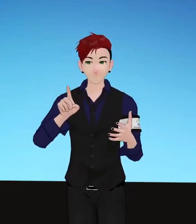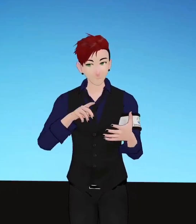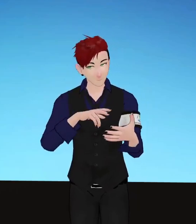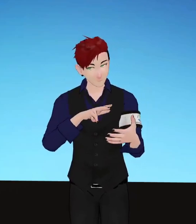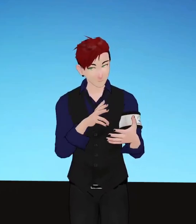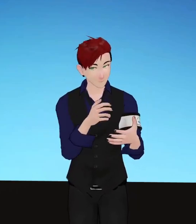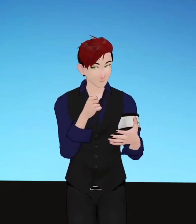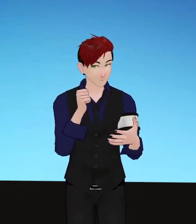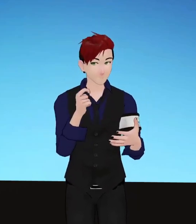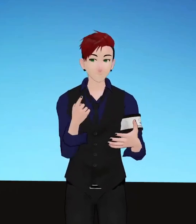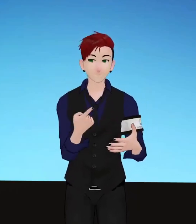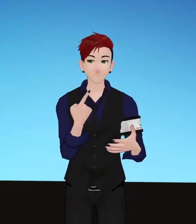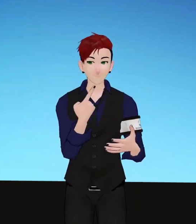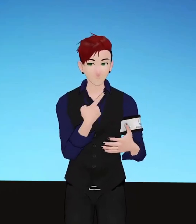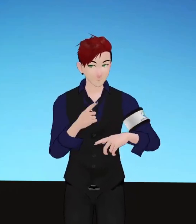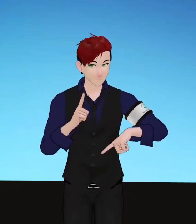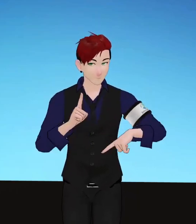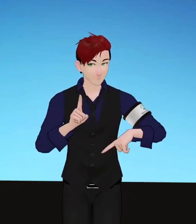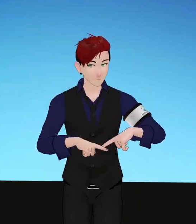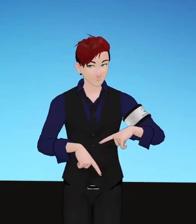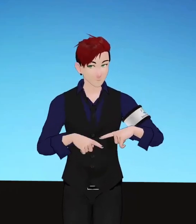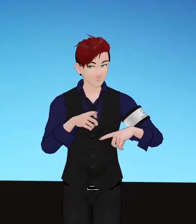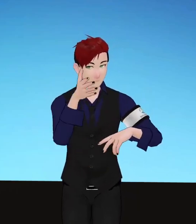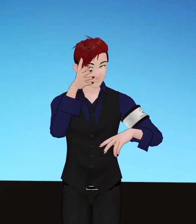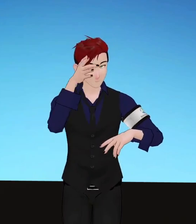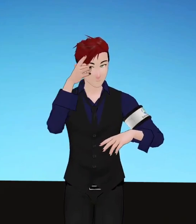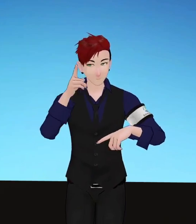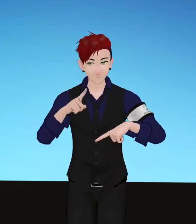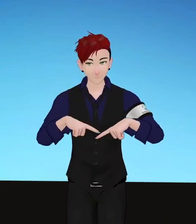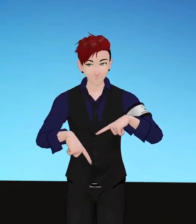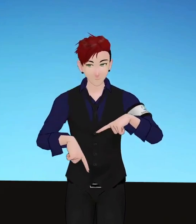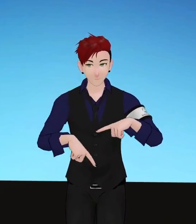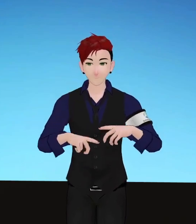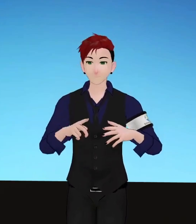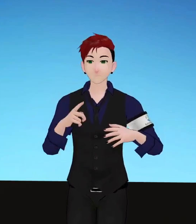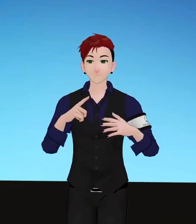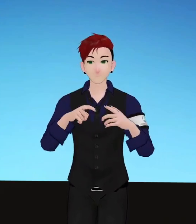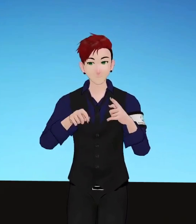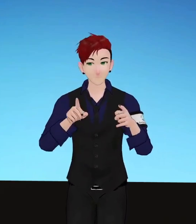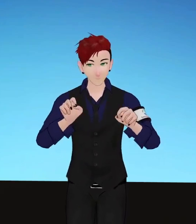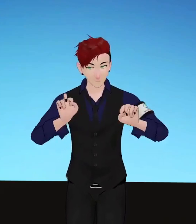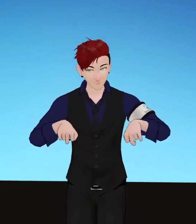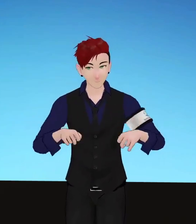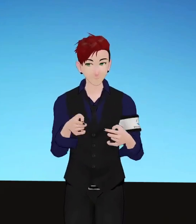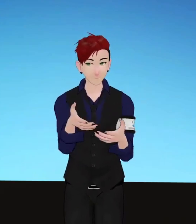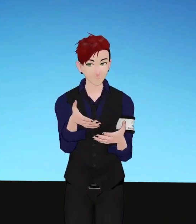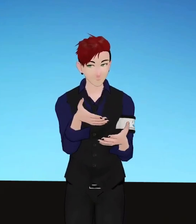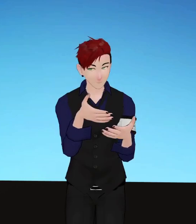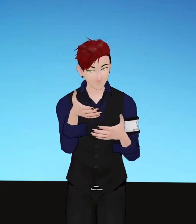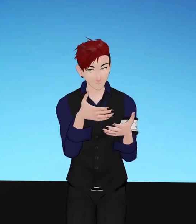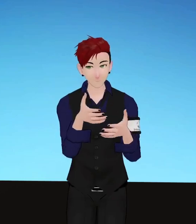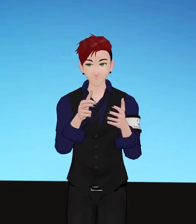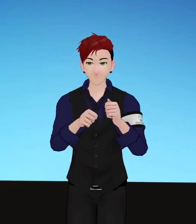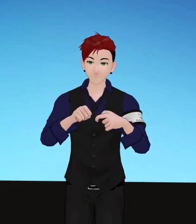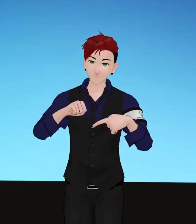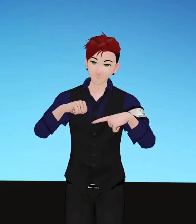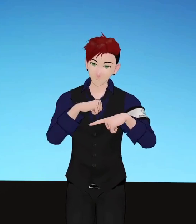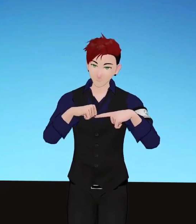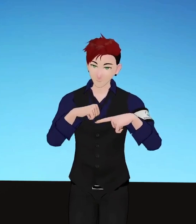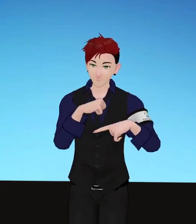the vocabulary. Being able to put it out is what's going to make you better at it, and also those who do go to deaf events